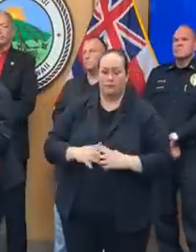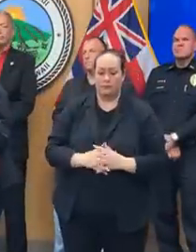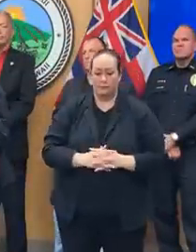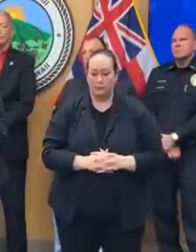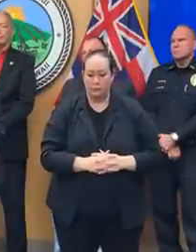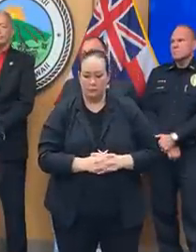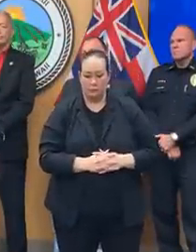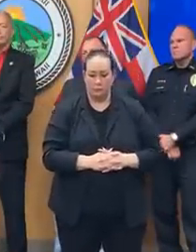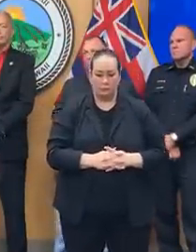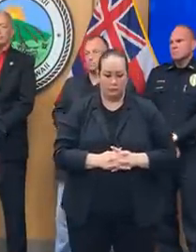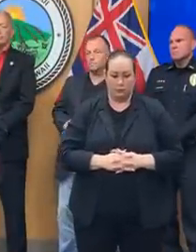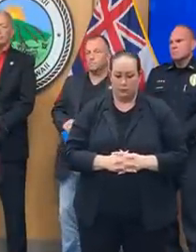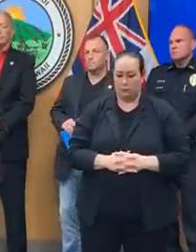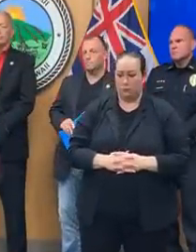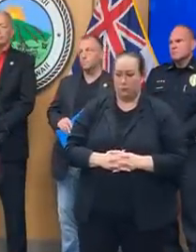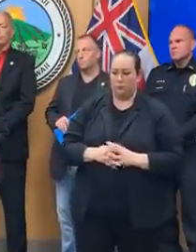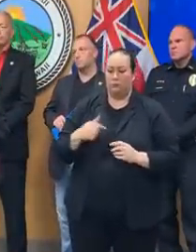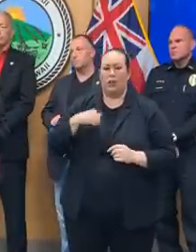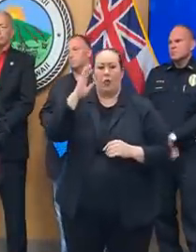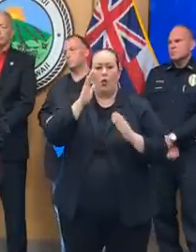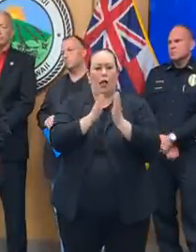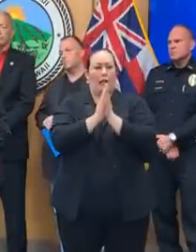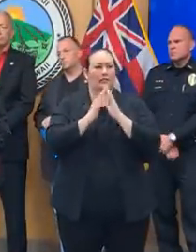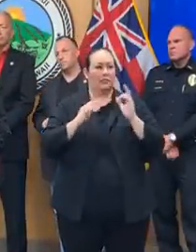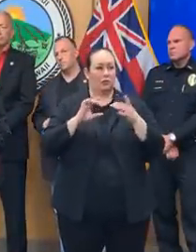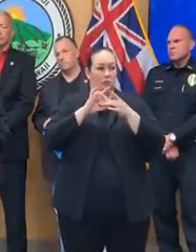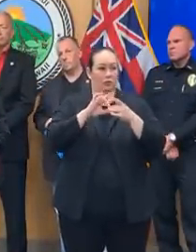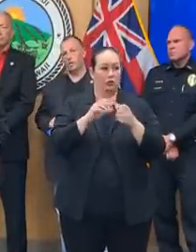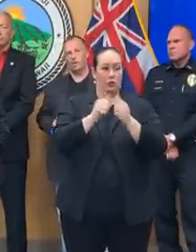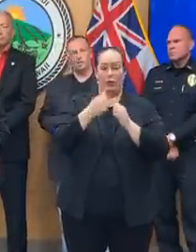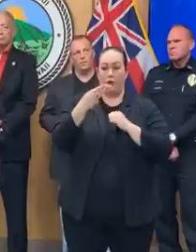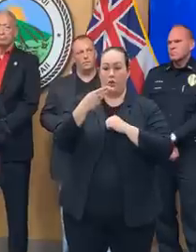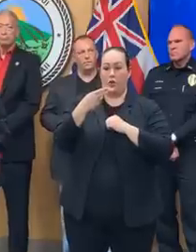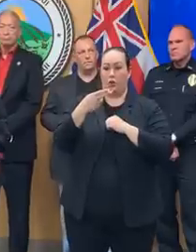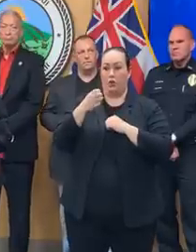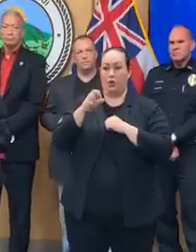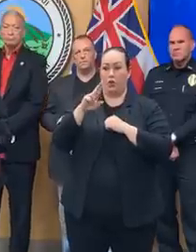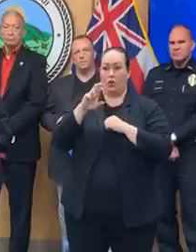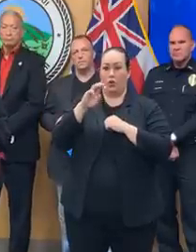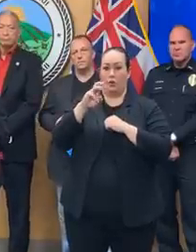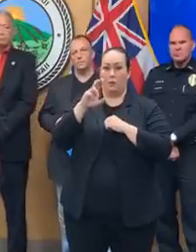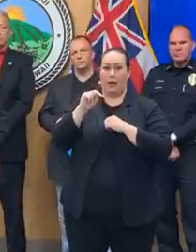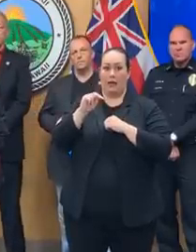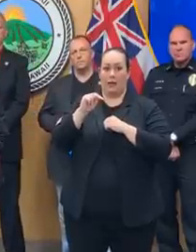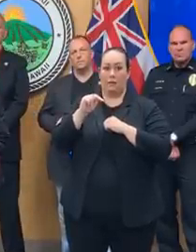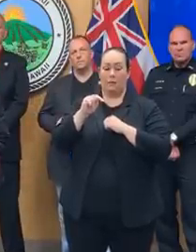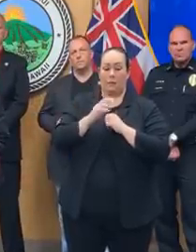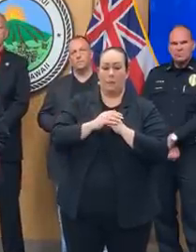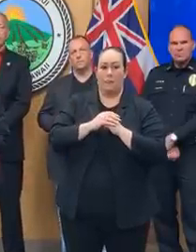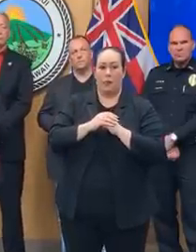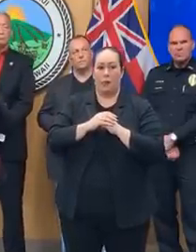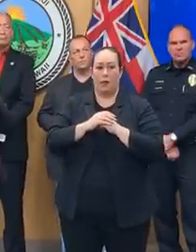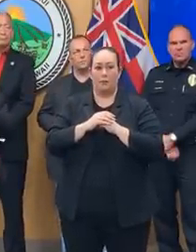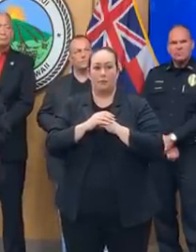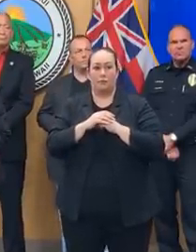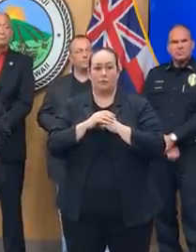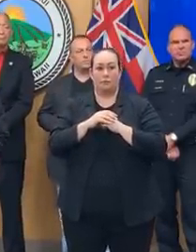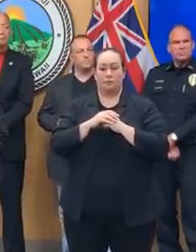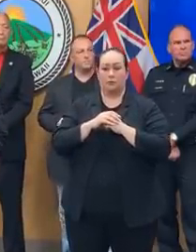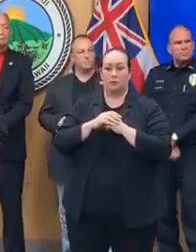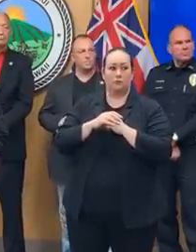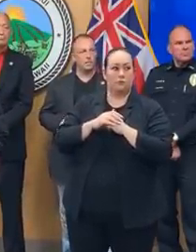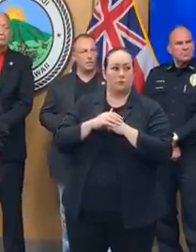If we could, I'm going to ask if you have a question related to Herman, please lower your hand. I'm going to give him just a one question break, okay? I'll